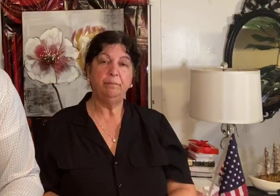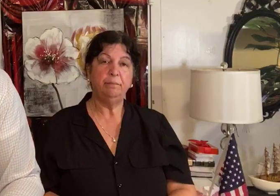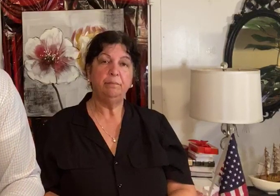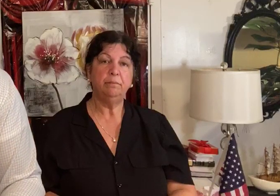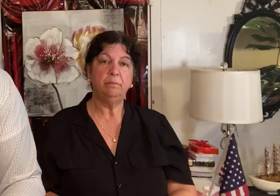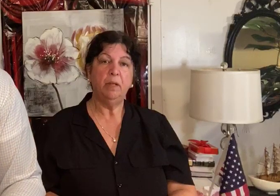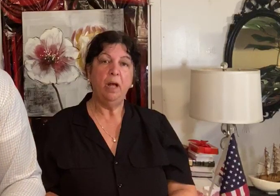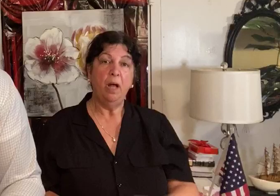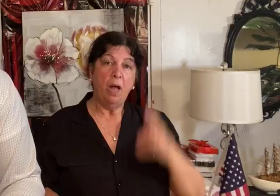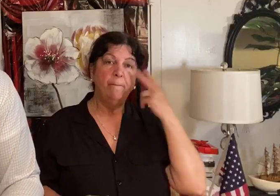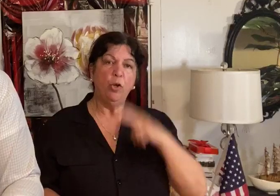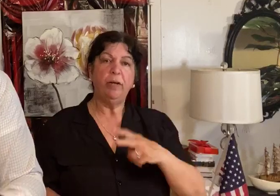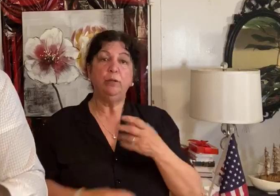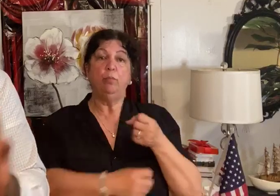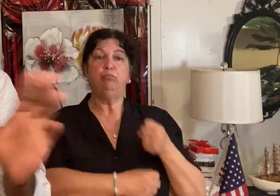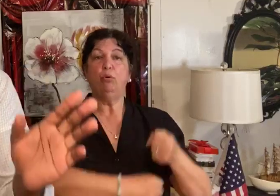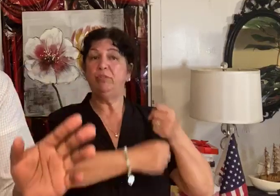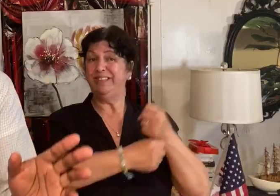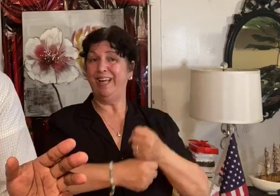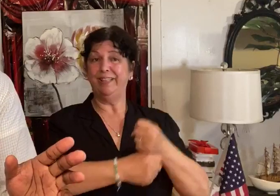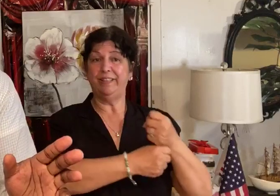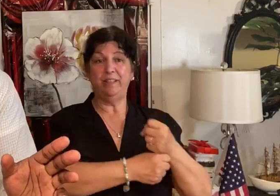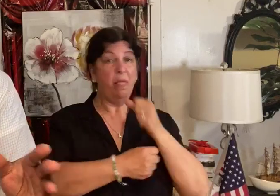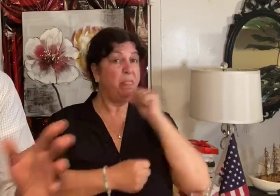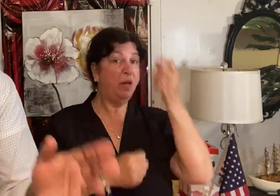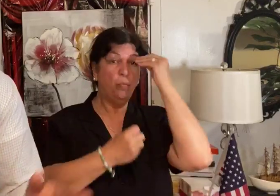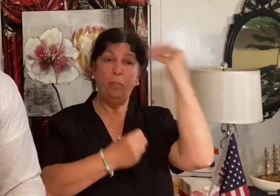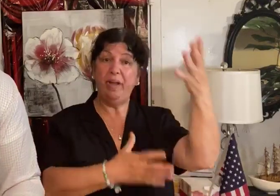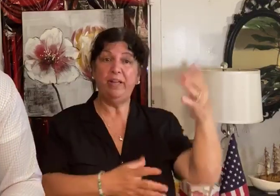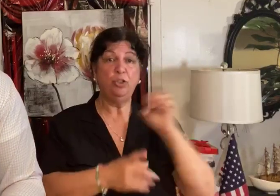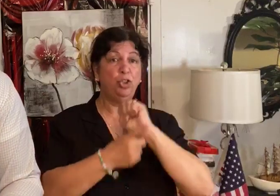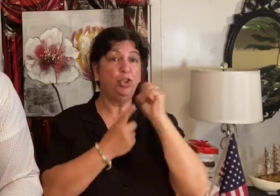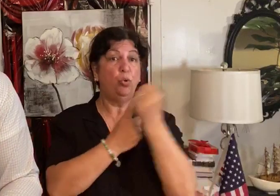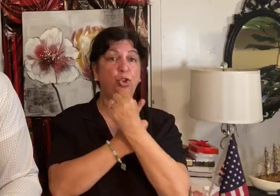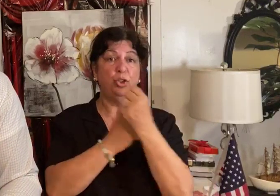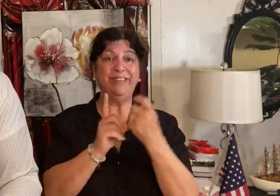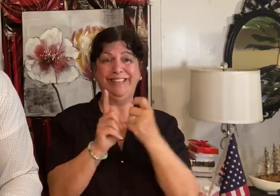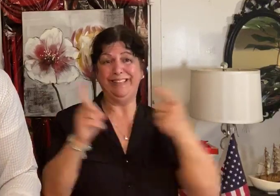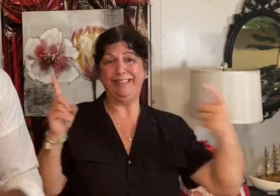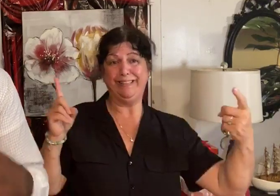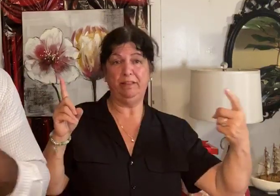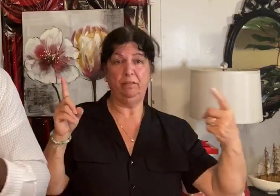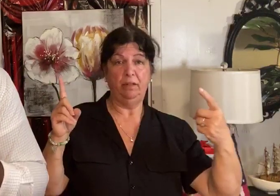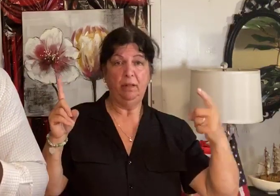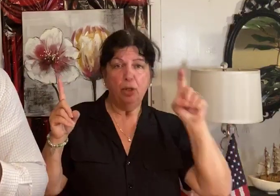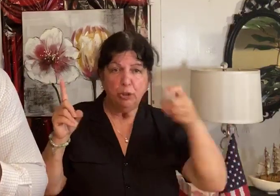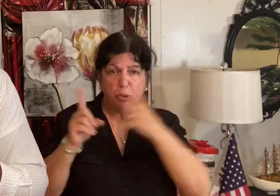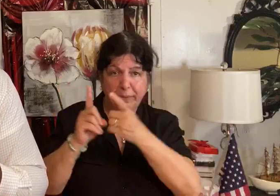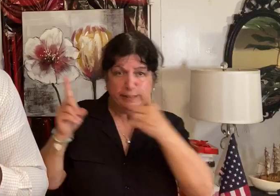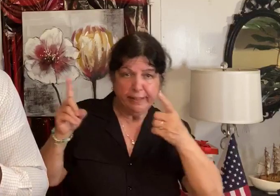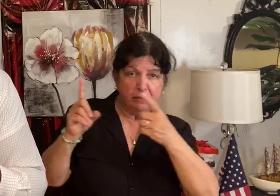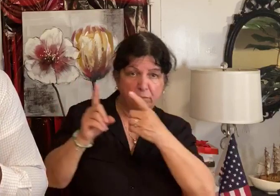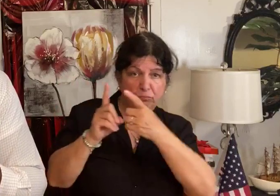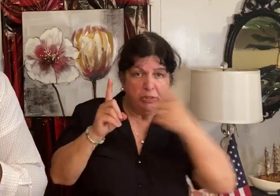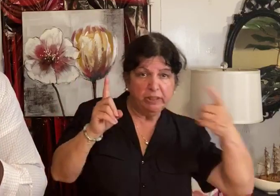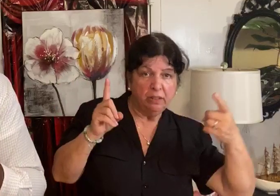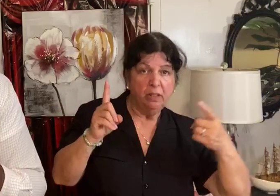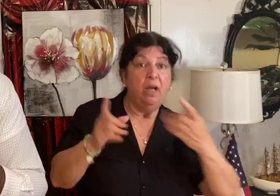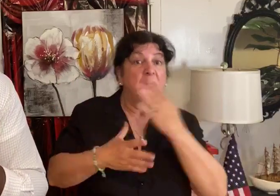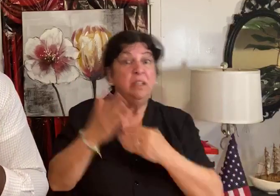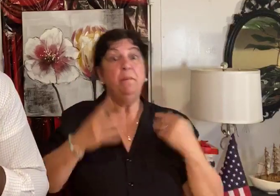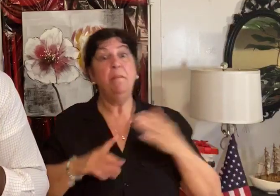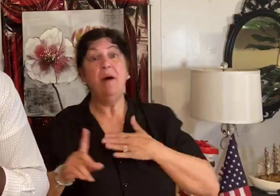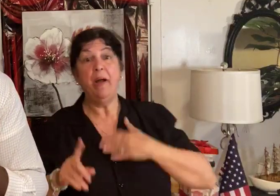I'm looking at the protests. They're not obeying social distancing. Yet some of my pastor